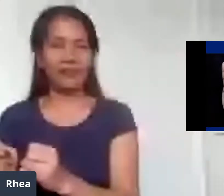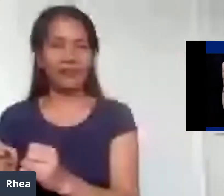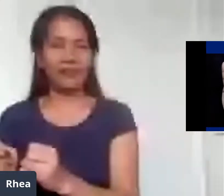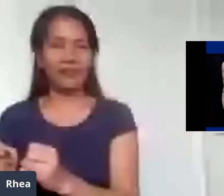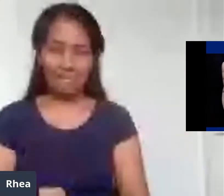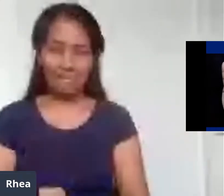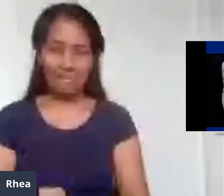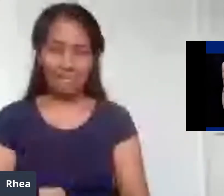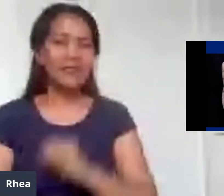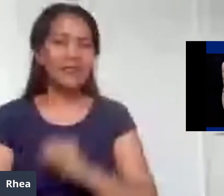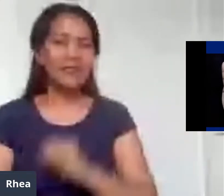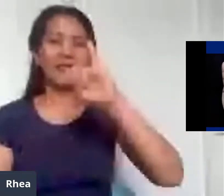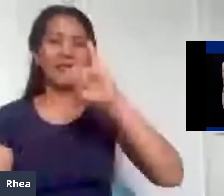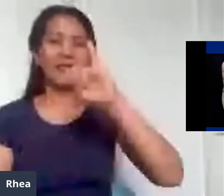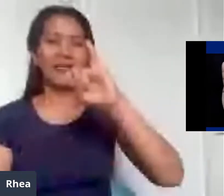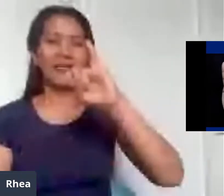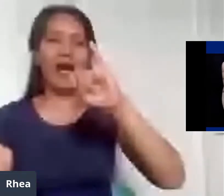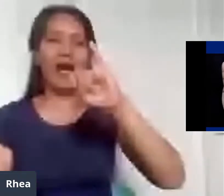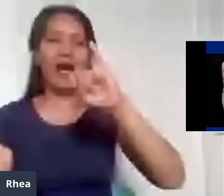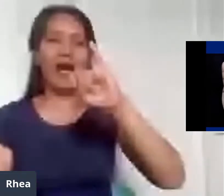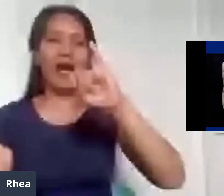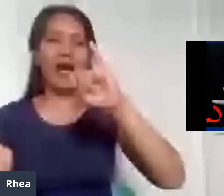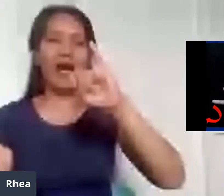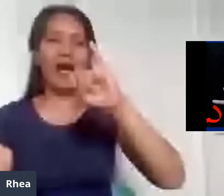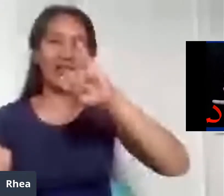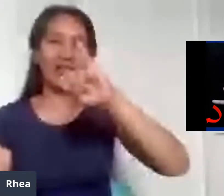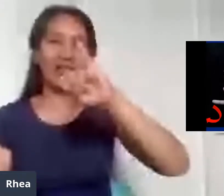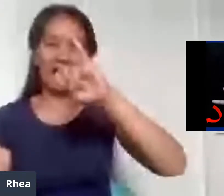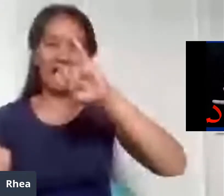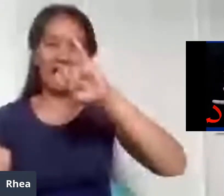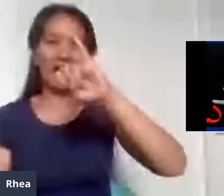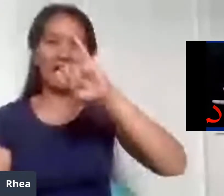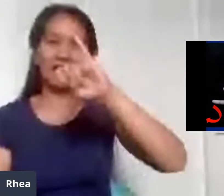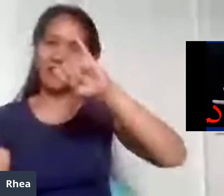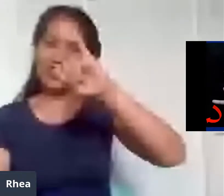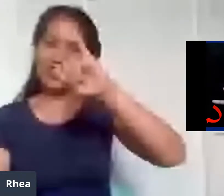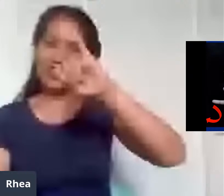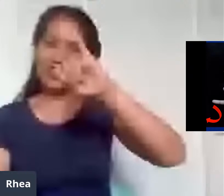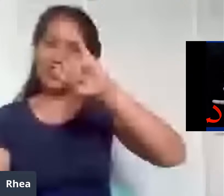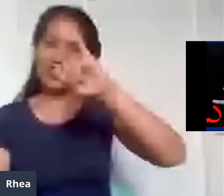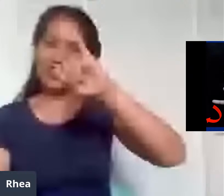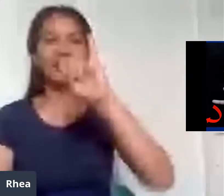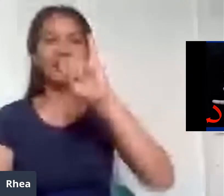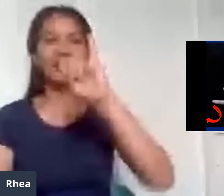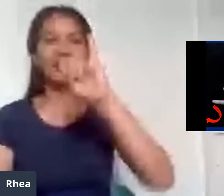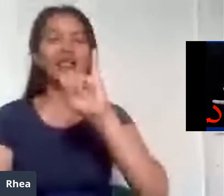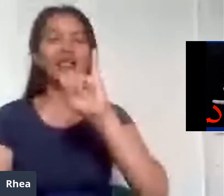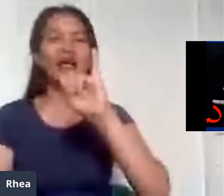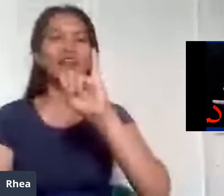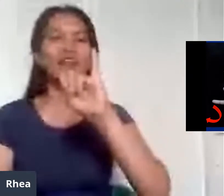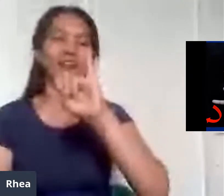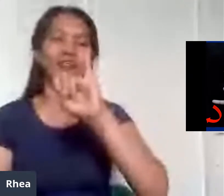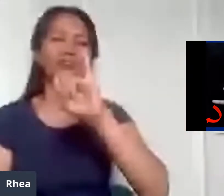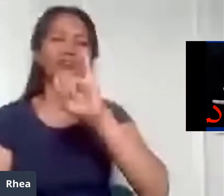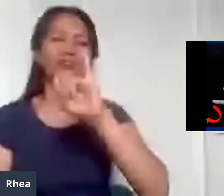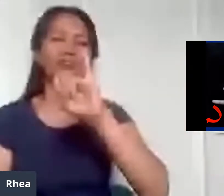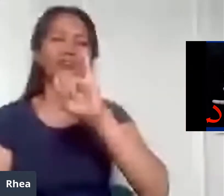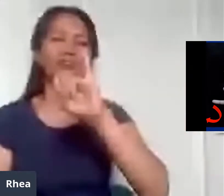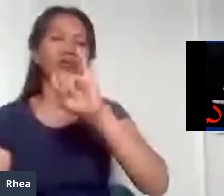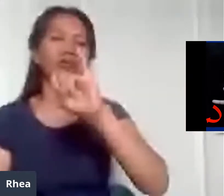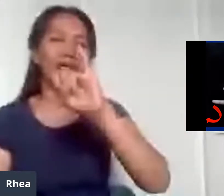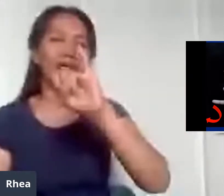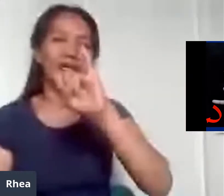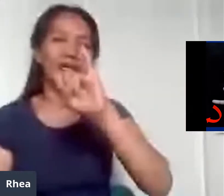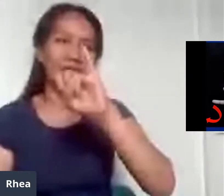individual. Next, I. I. J, the letter I, you are going to